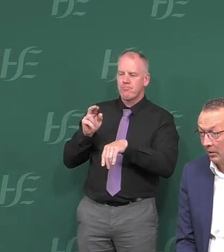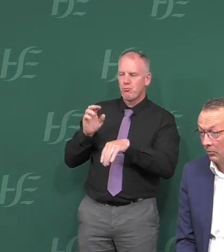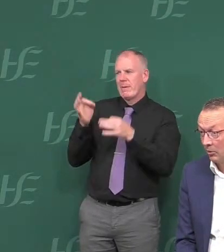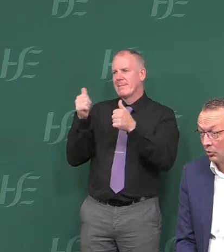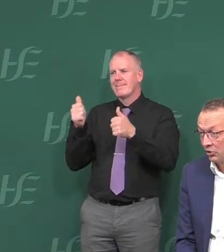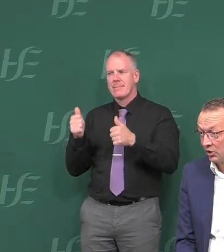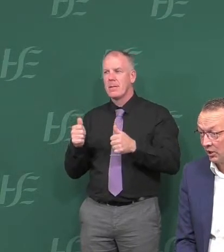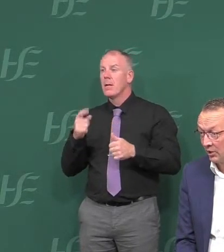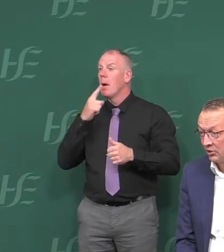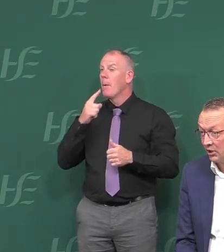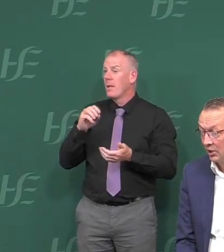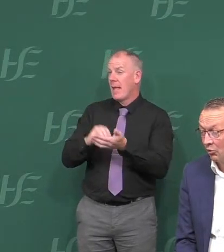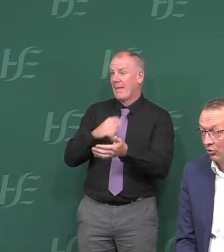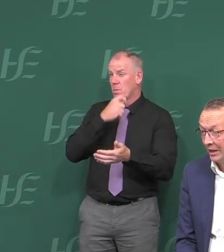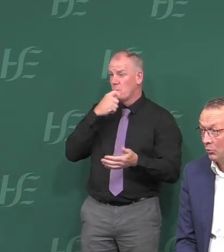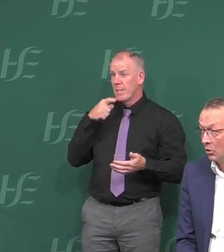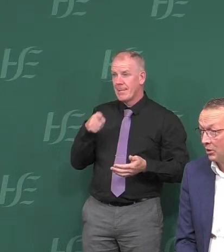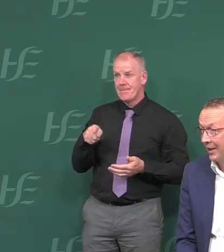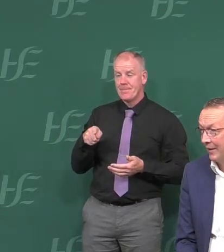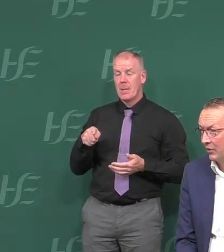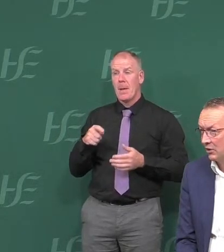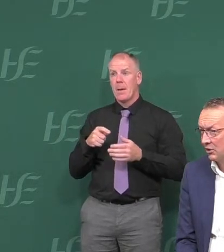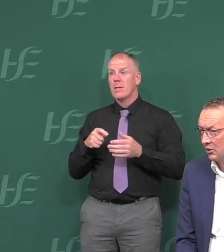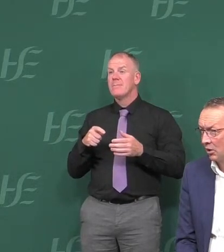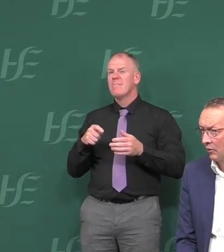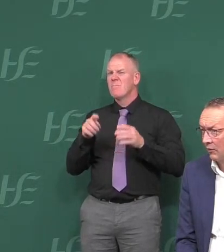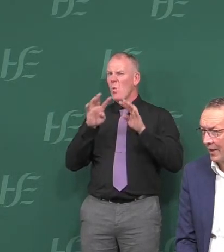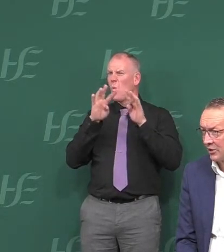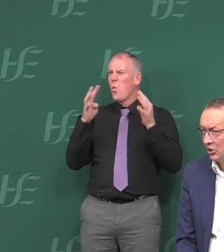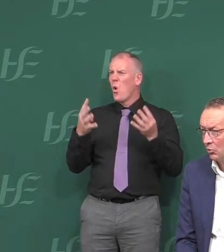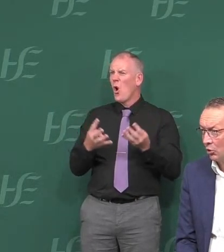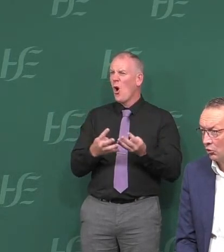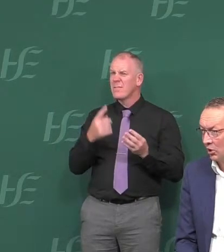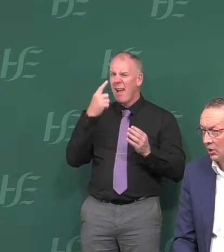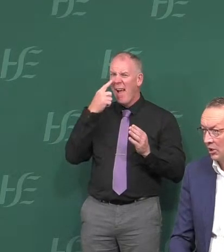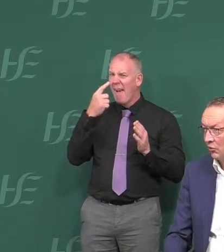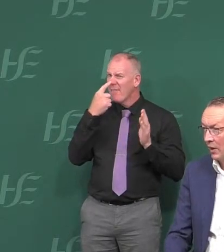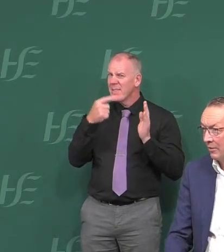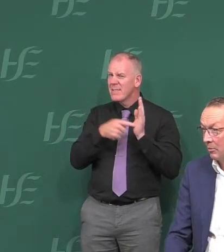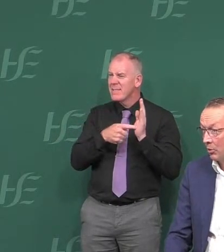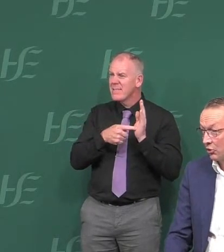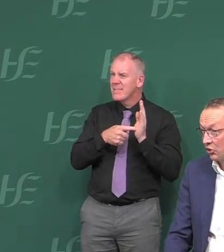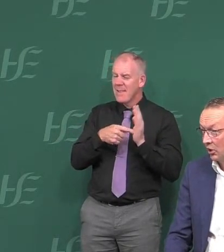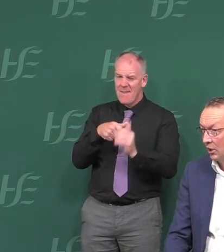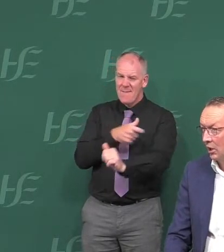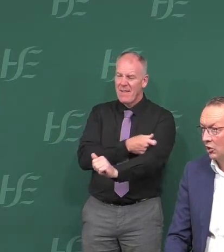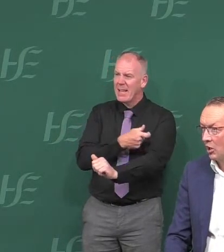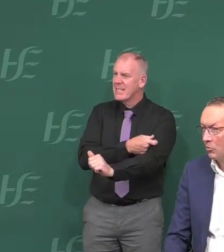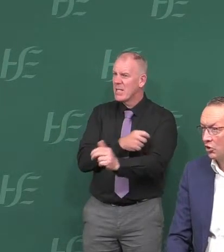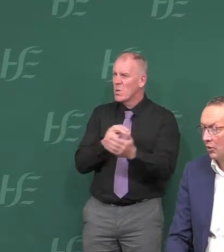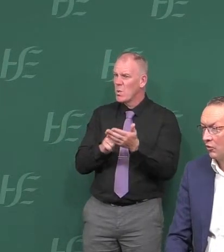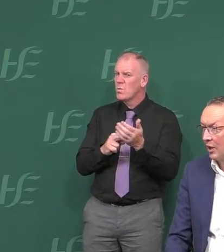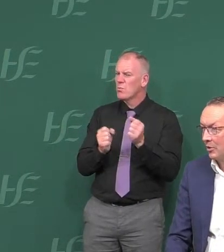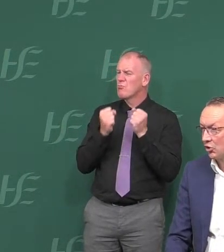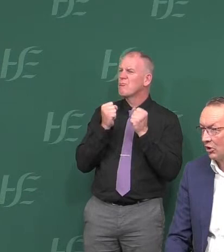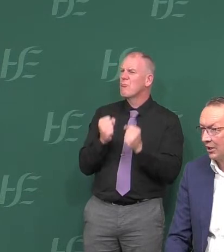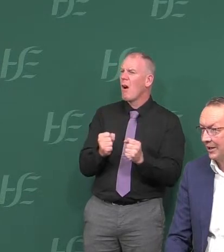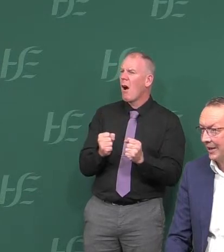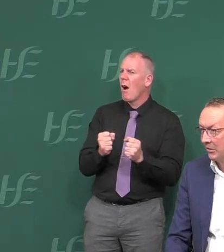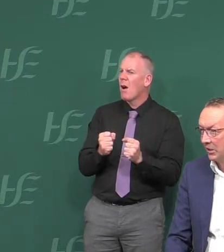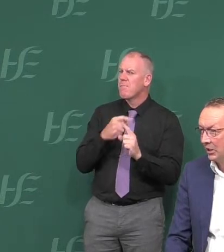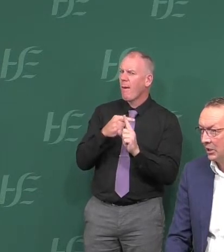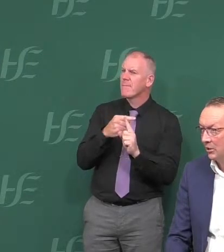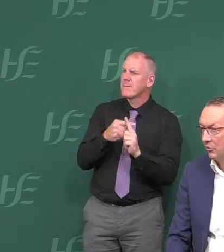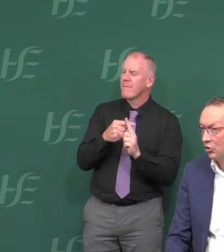However, what I would say is the real-world evidence of the vaccines we're using is very robust in terms of